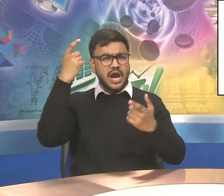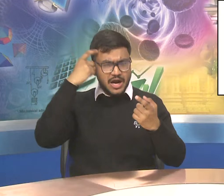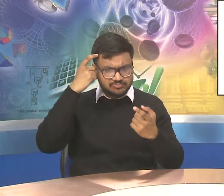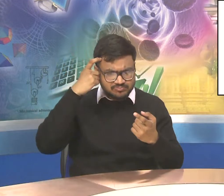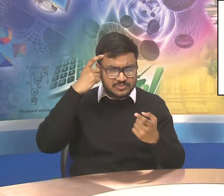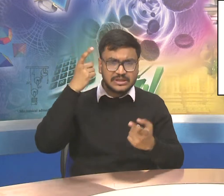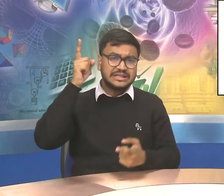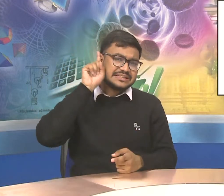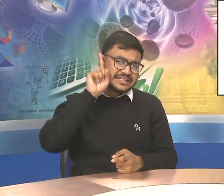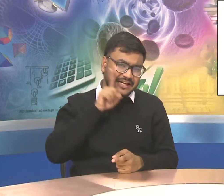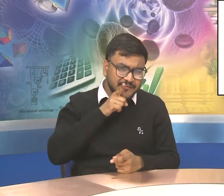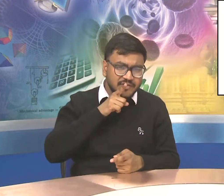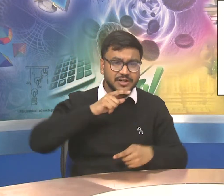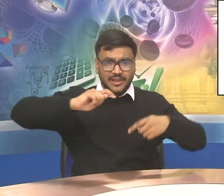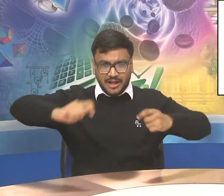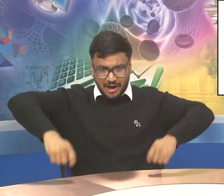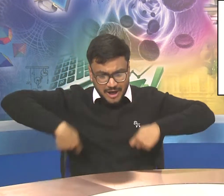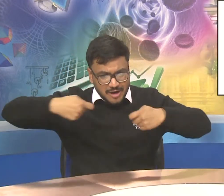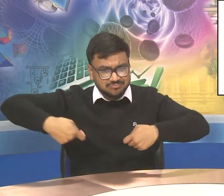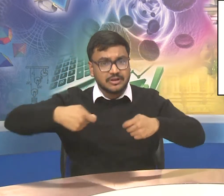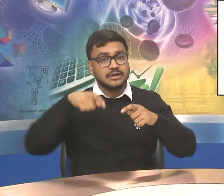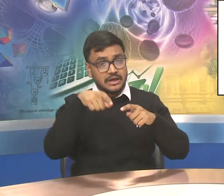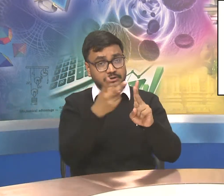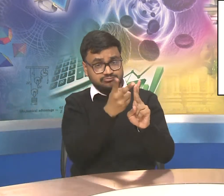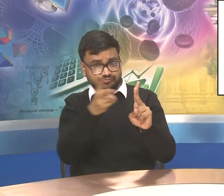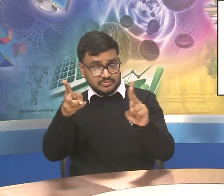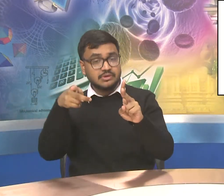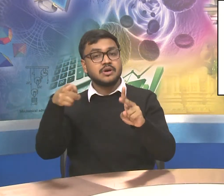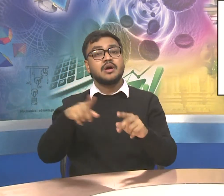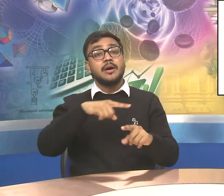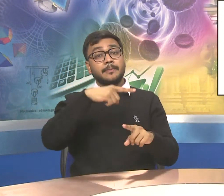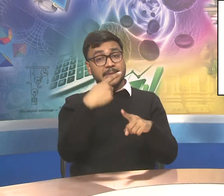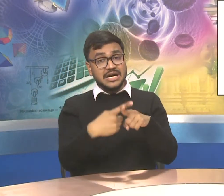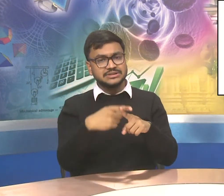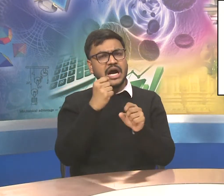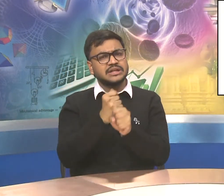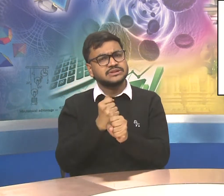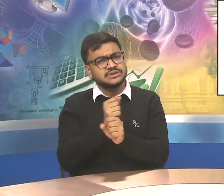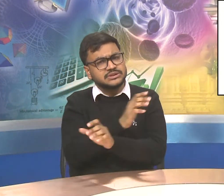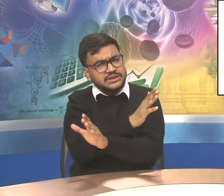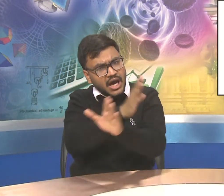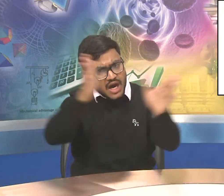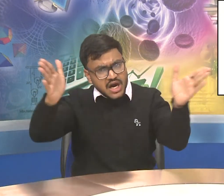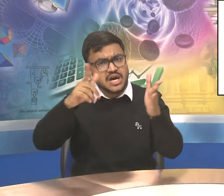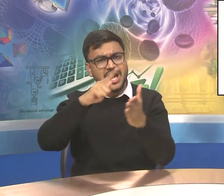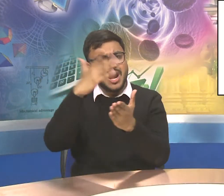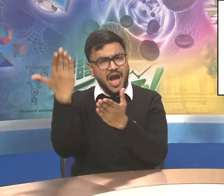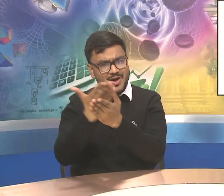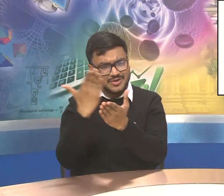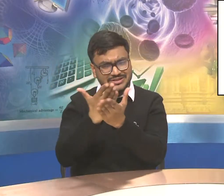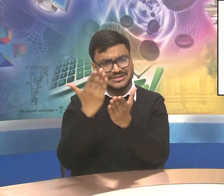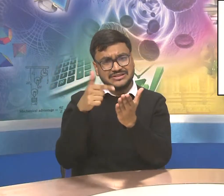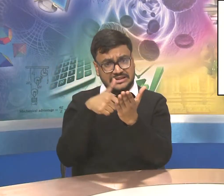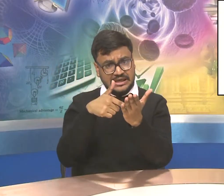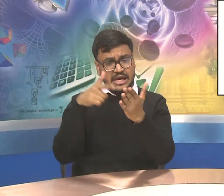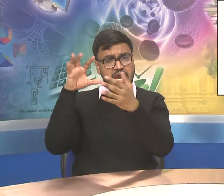by various places, for example, academic, special and